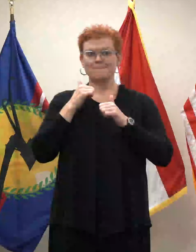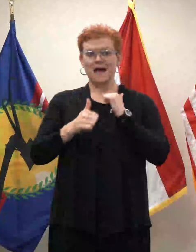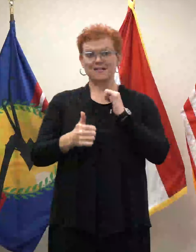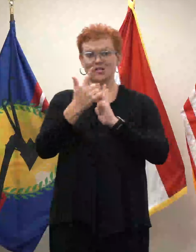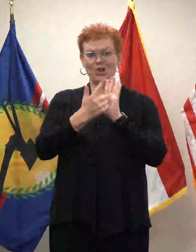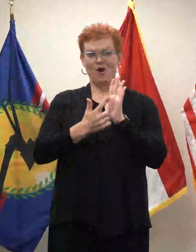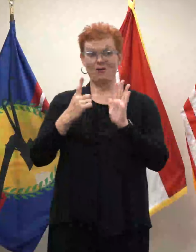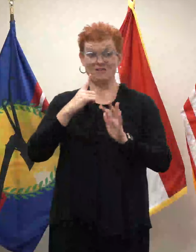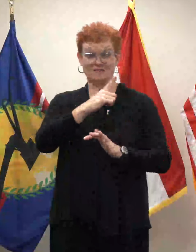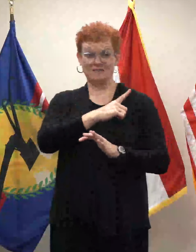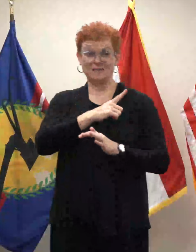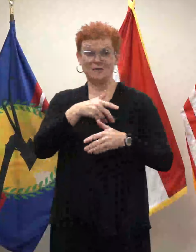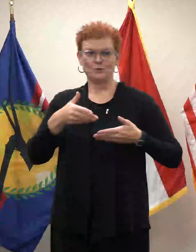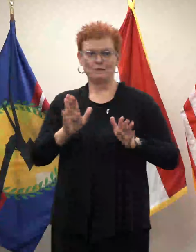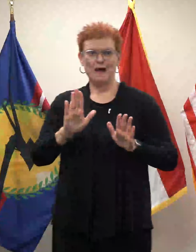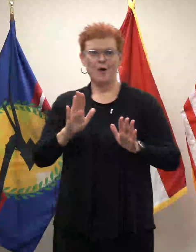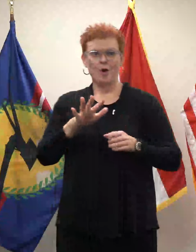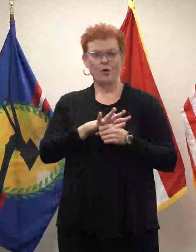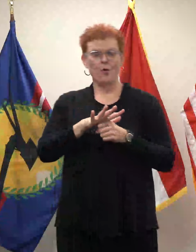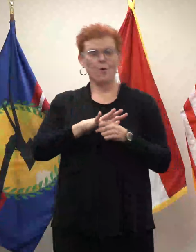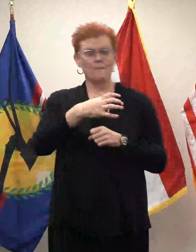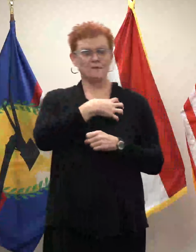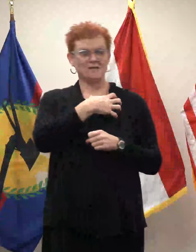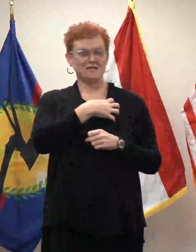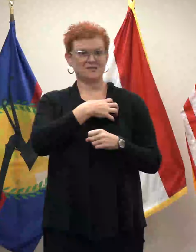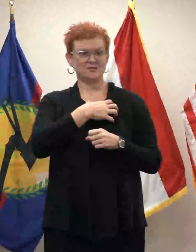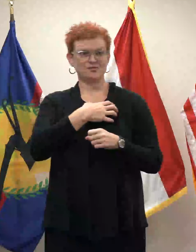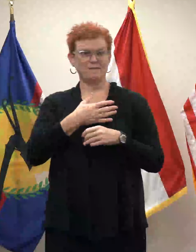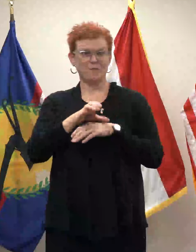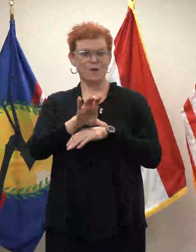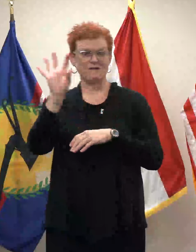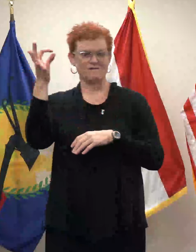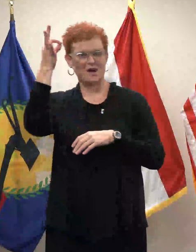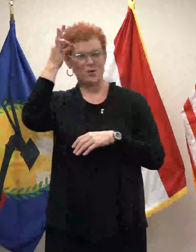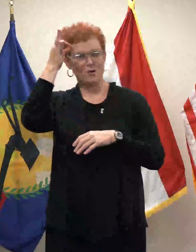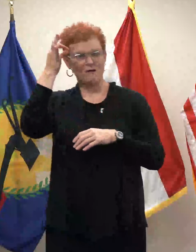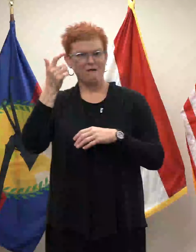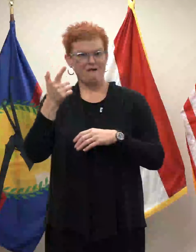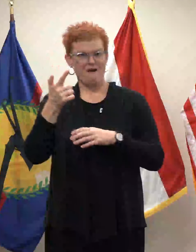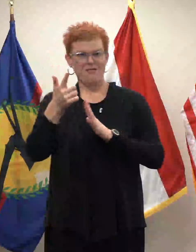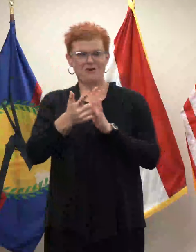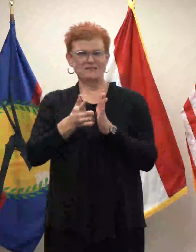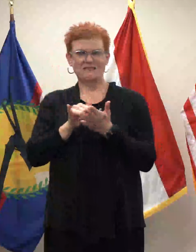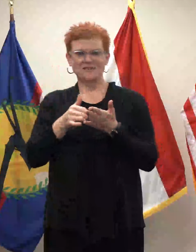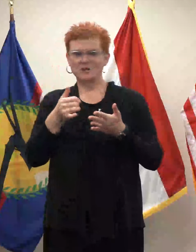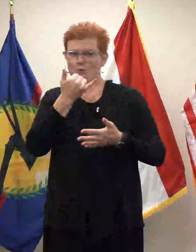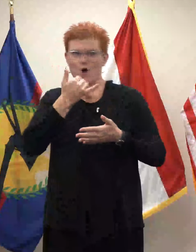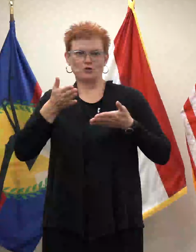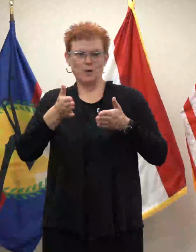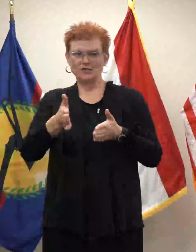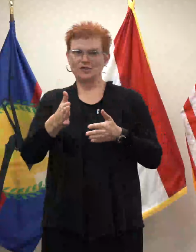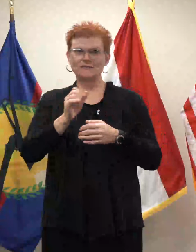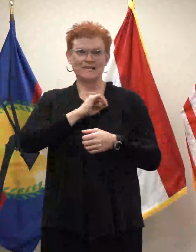to prevent our local law enforcement from enforcing federal gun laws. That's in the wrong direction. That's why St. Louis County and the City of